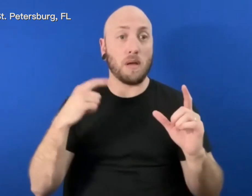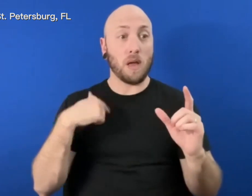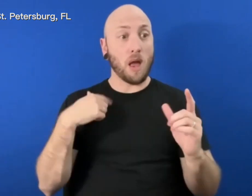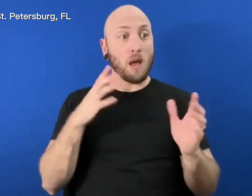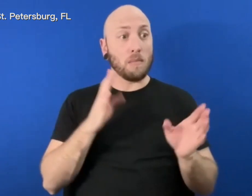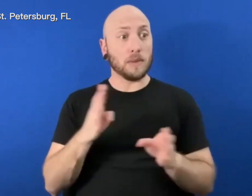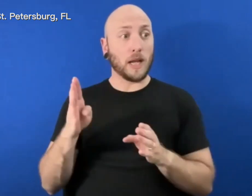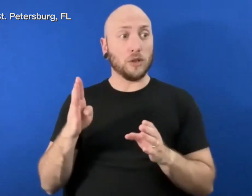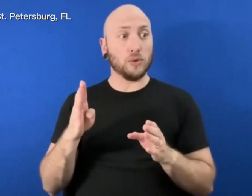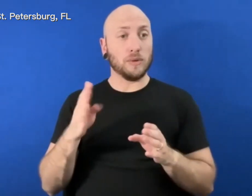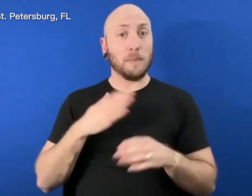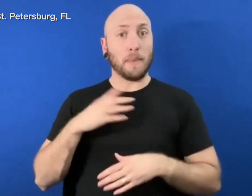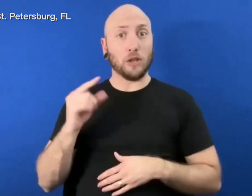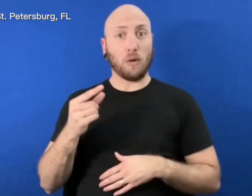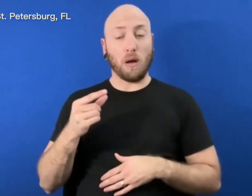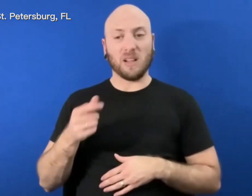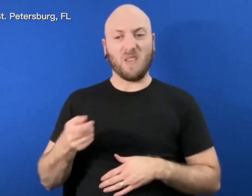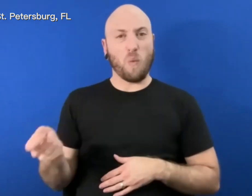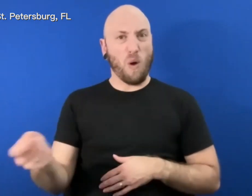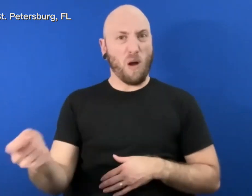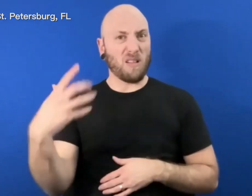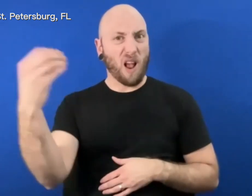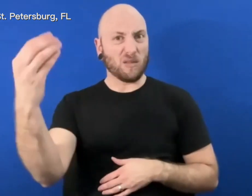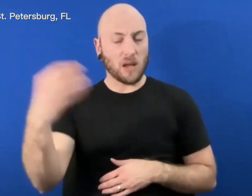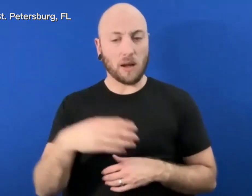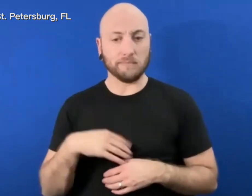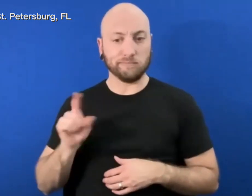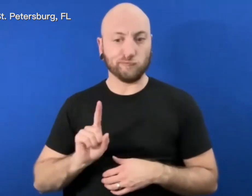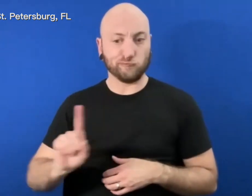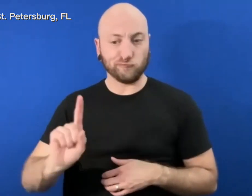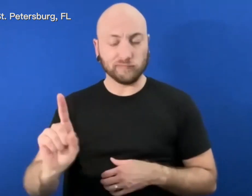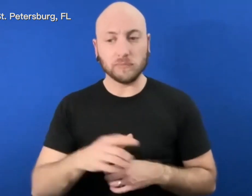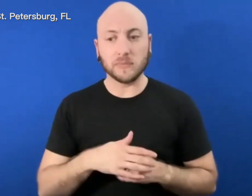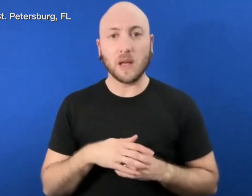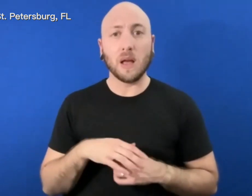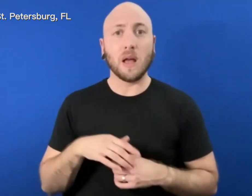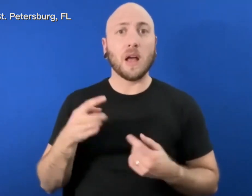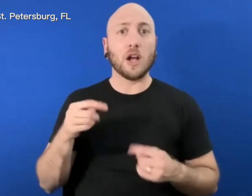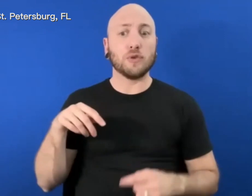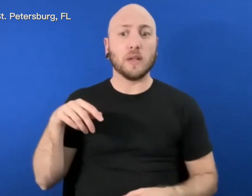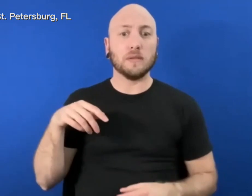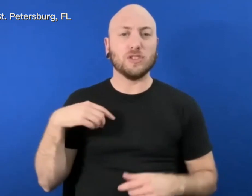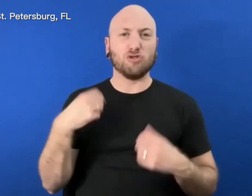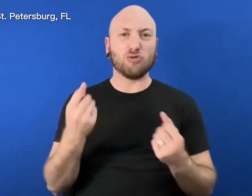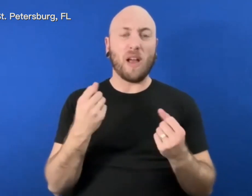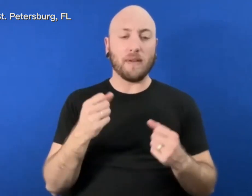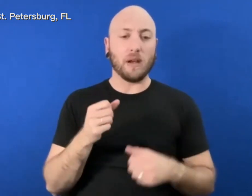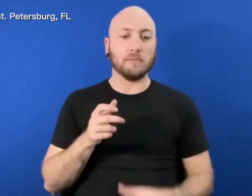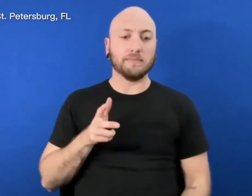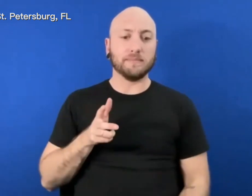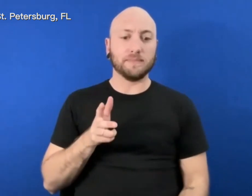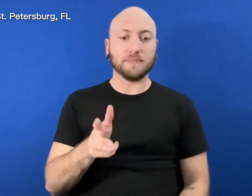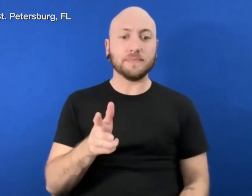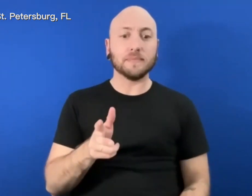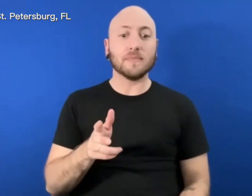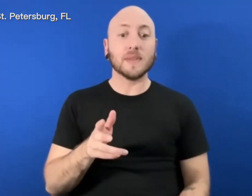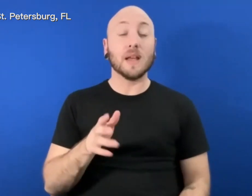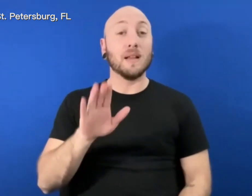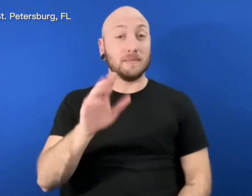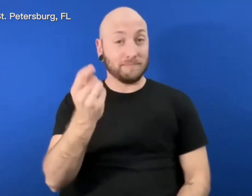I didn't make it like a mile or two of the street. I tried to do a U-turn on a major highway, and